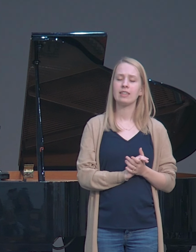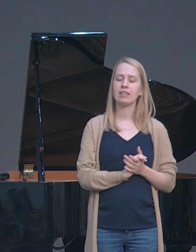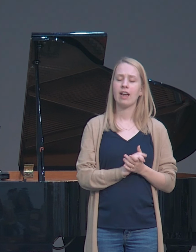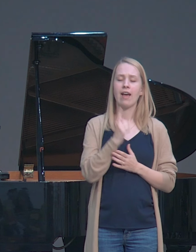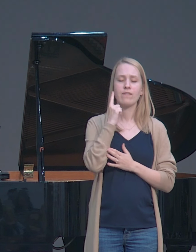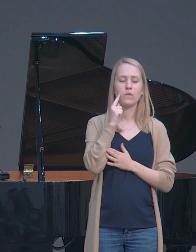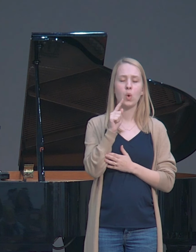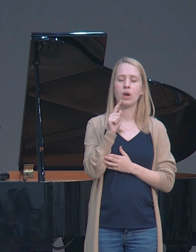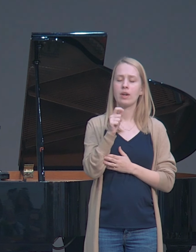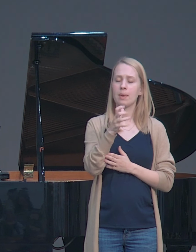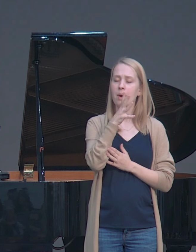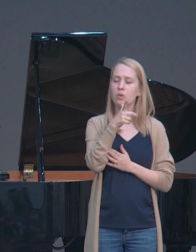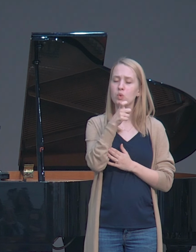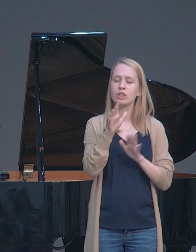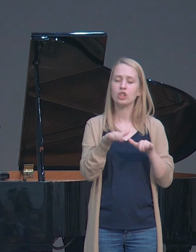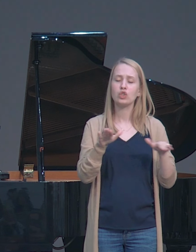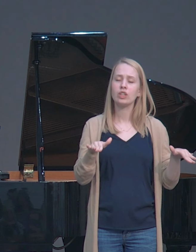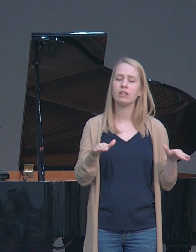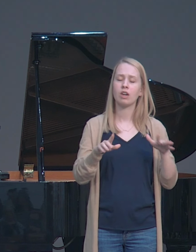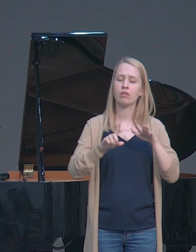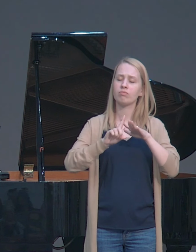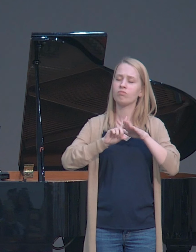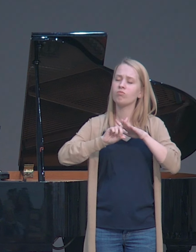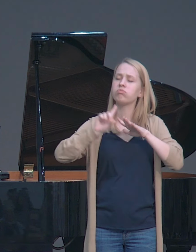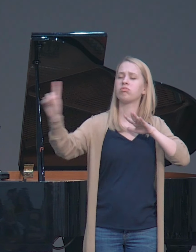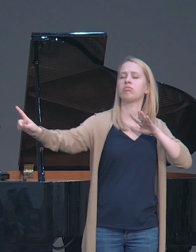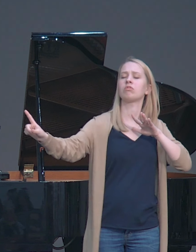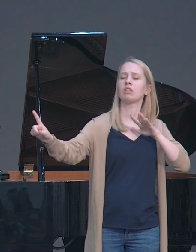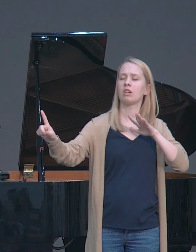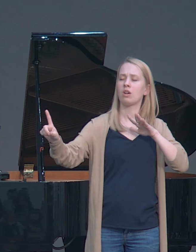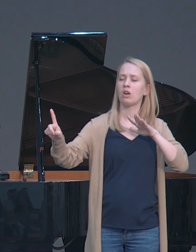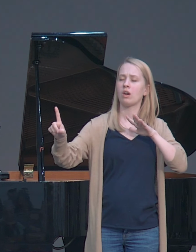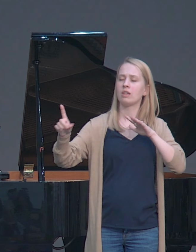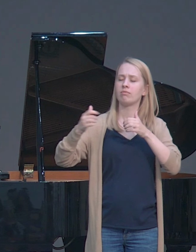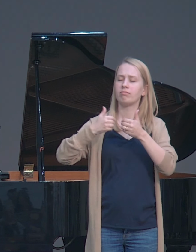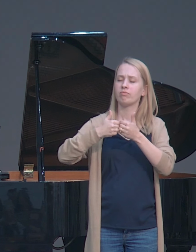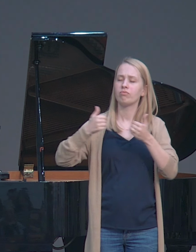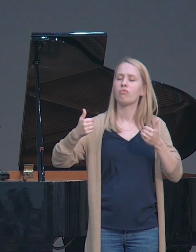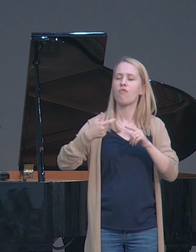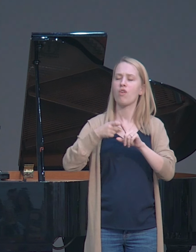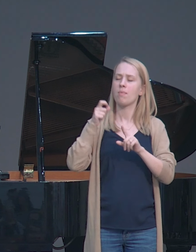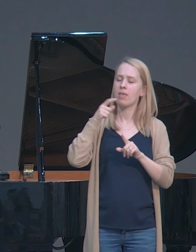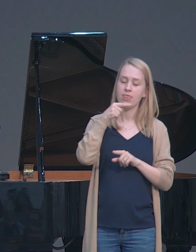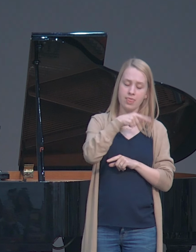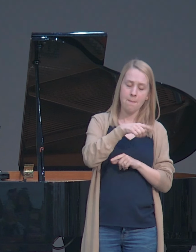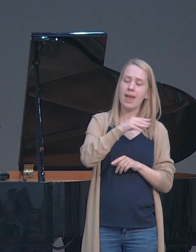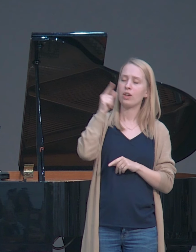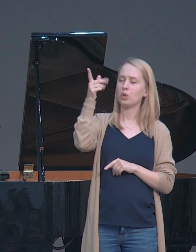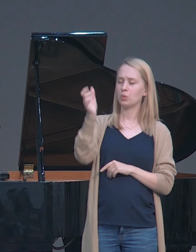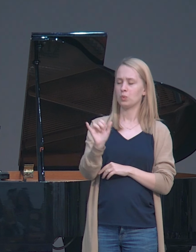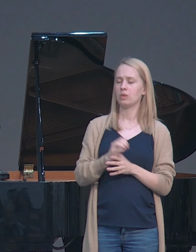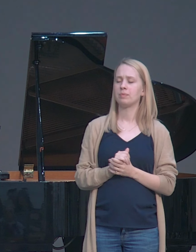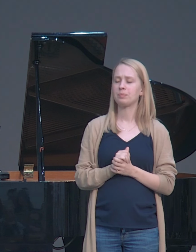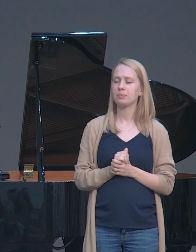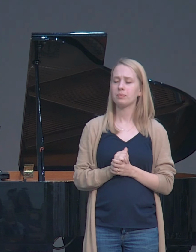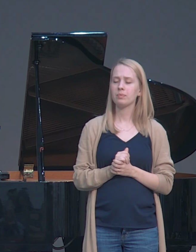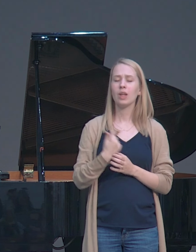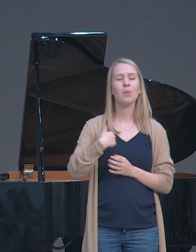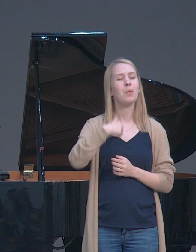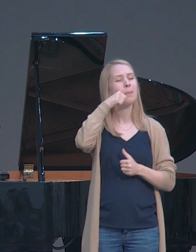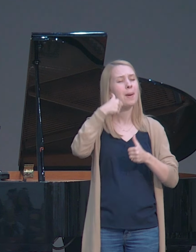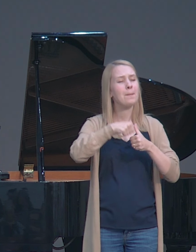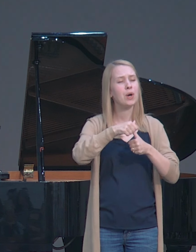children continually run further and further away from them and from you. And we think of those who are